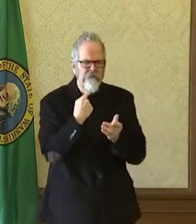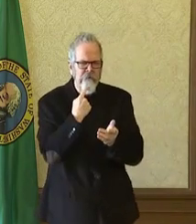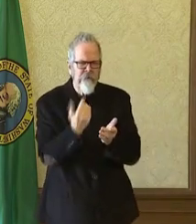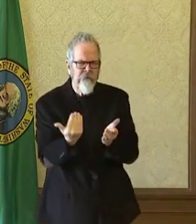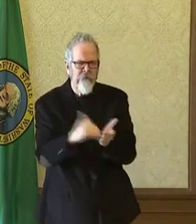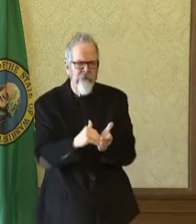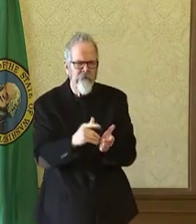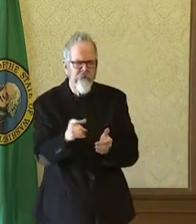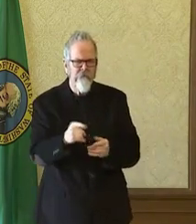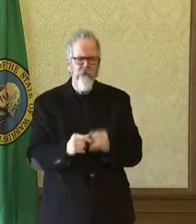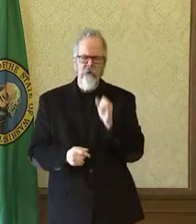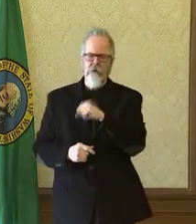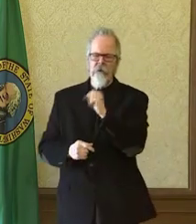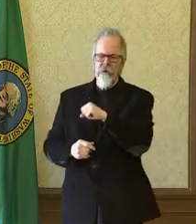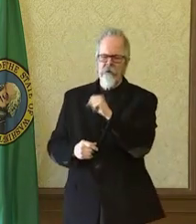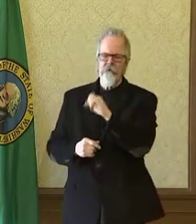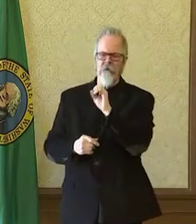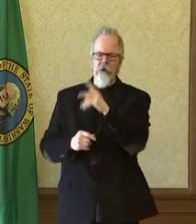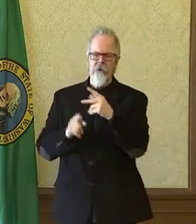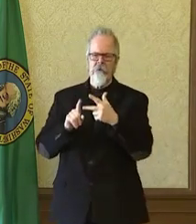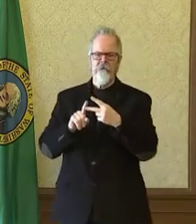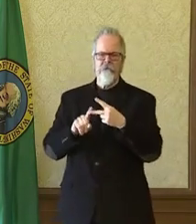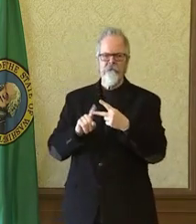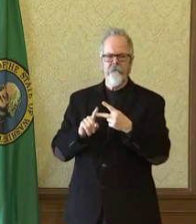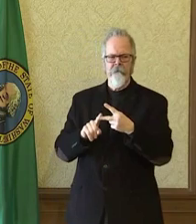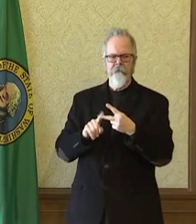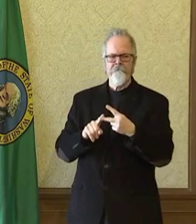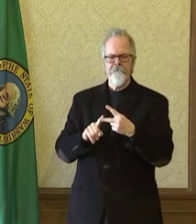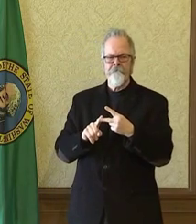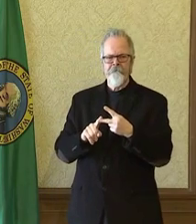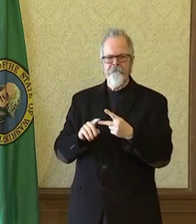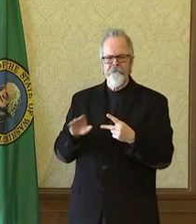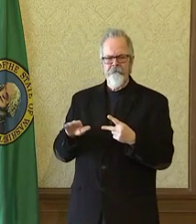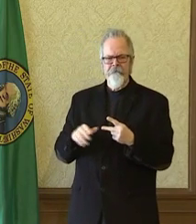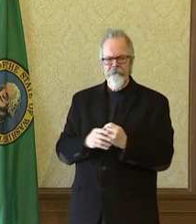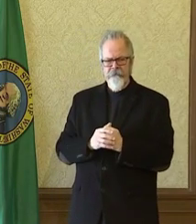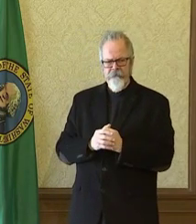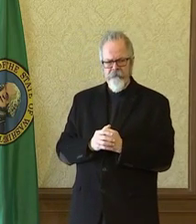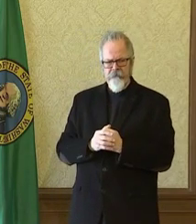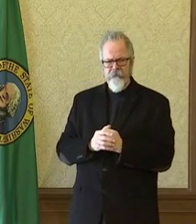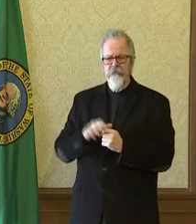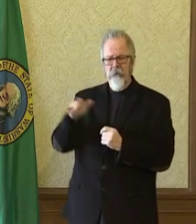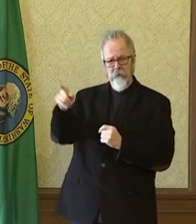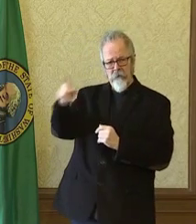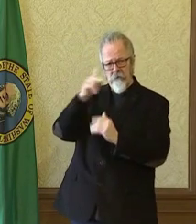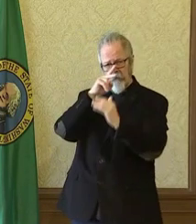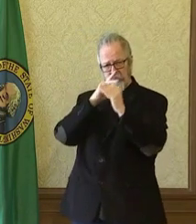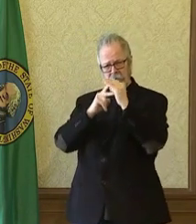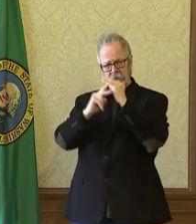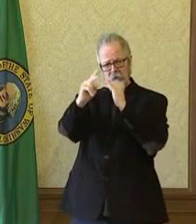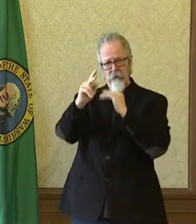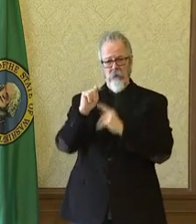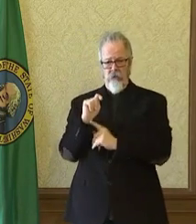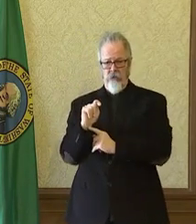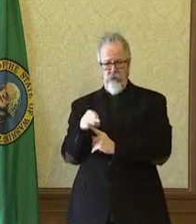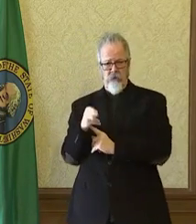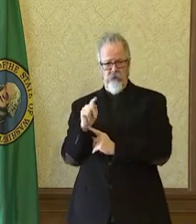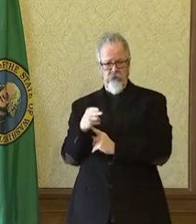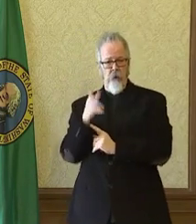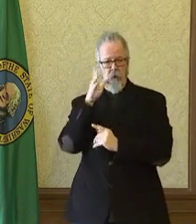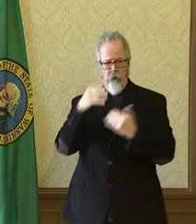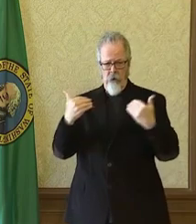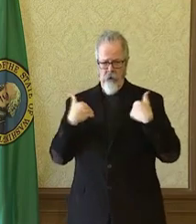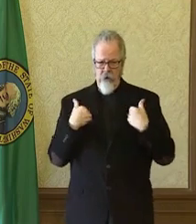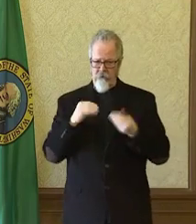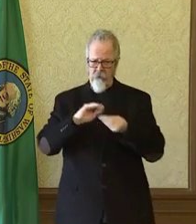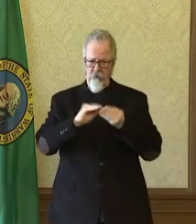I just was wondering, looking ahead to Thursday's update on unemployment claims, wondering if you have seen early numbers that give you a sense on whether we're